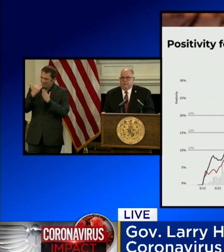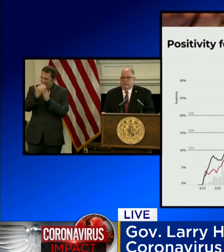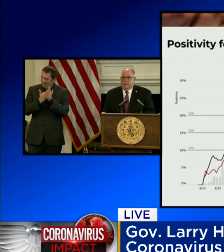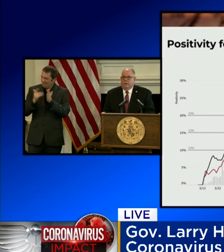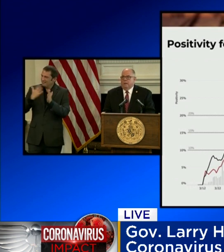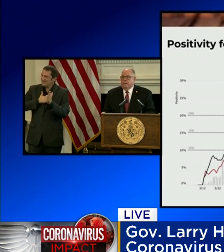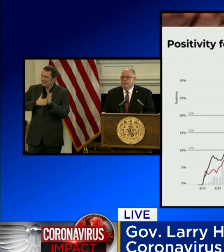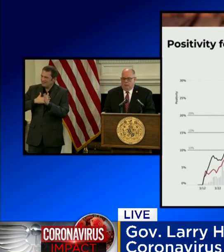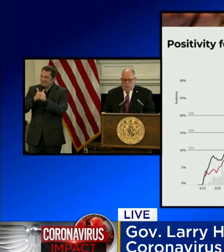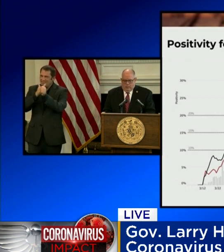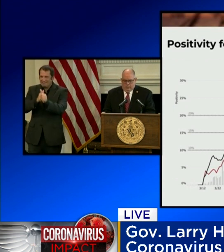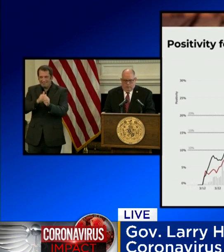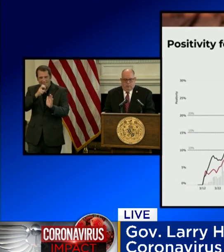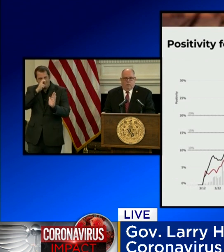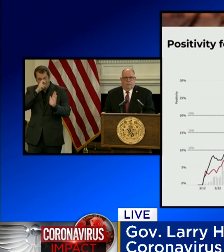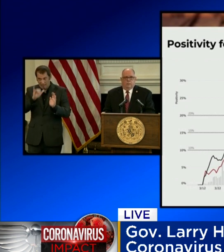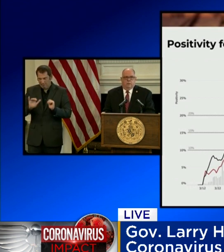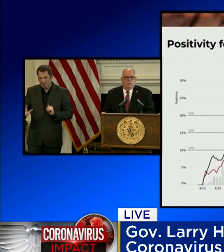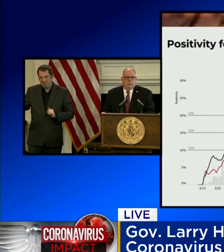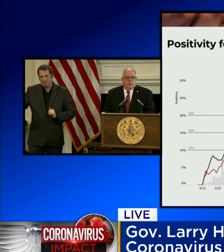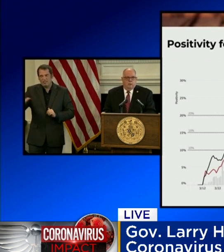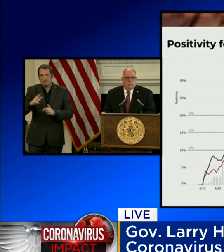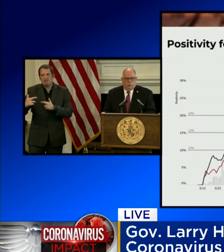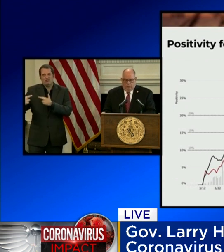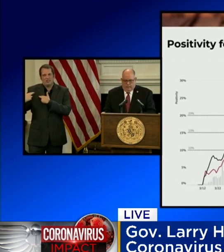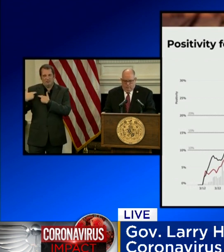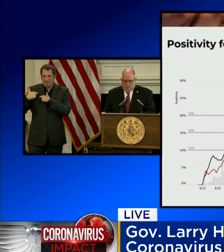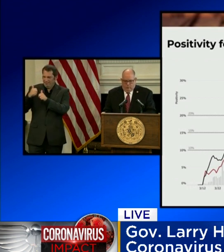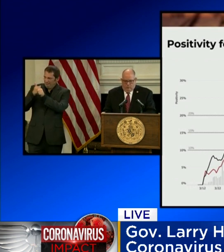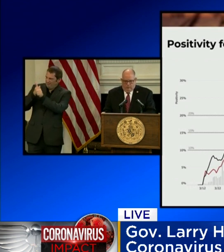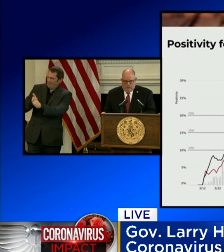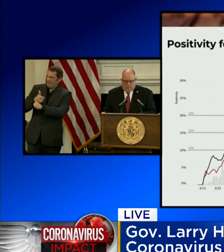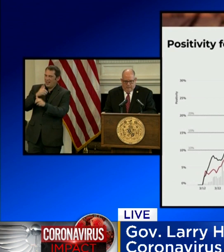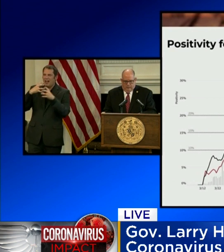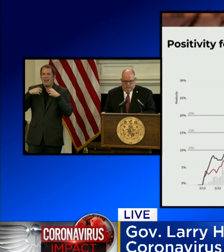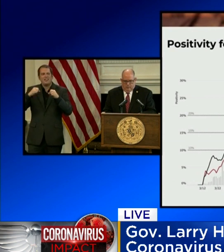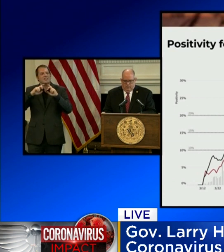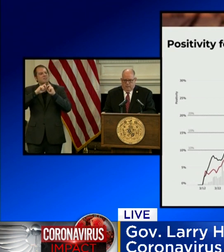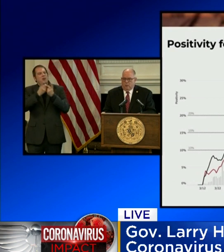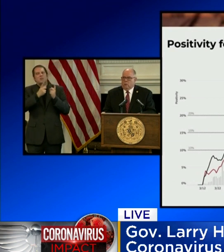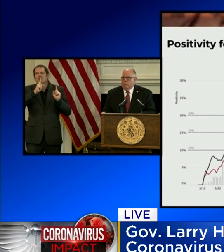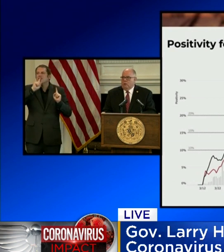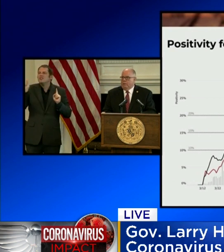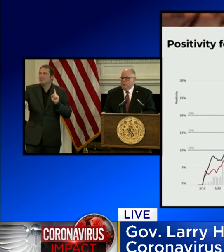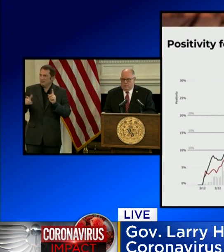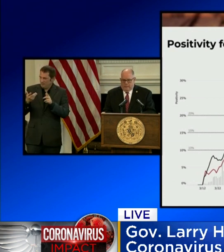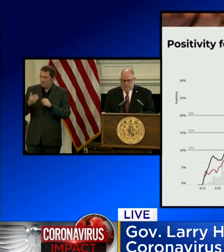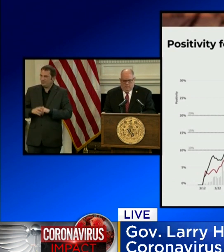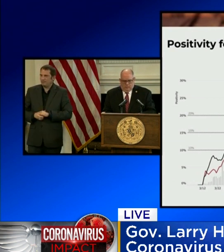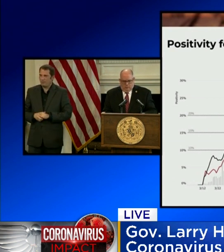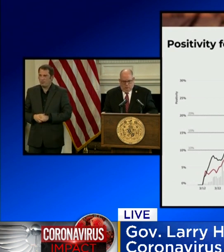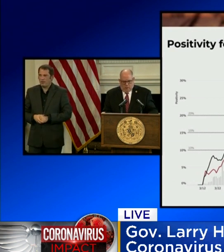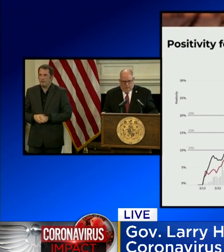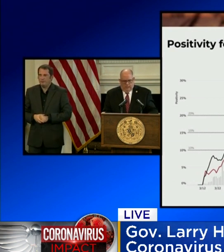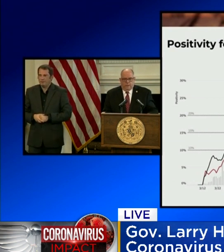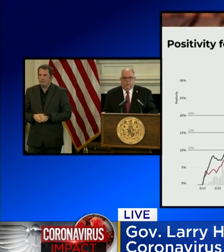responsibility of their local health departments, local liquor boards and inspectors, and local law enforcement agencies to work